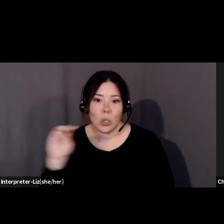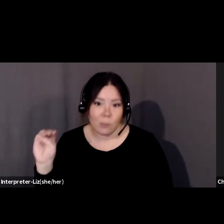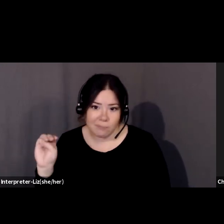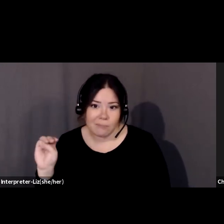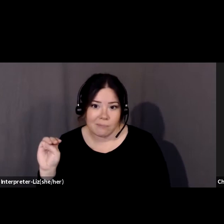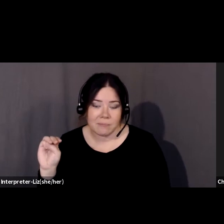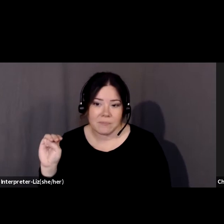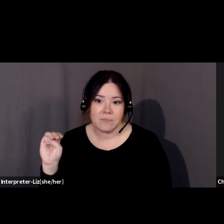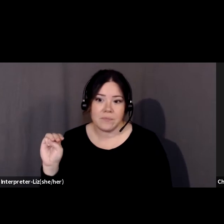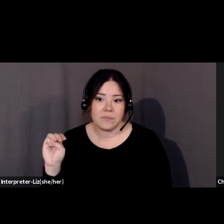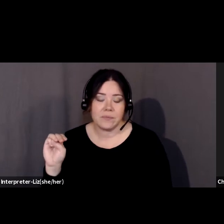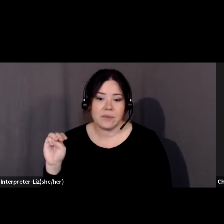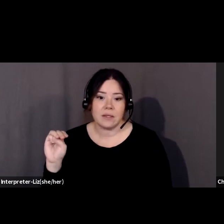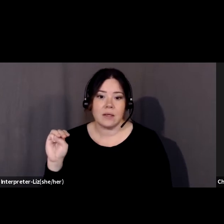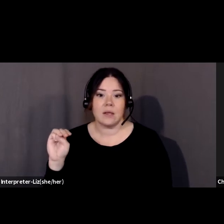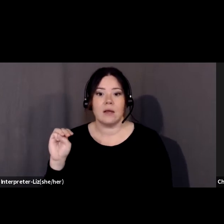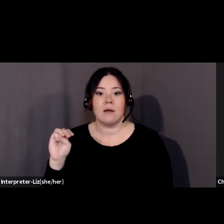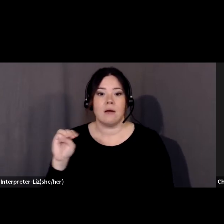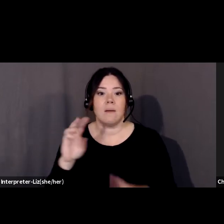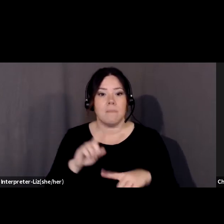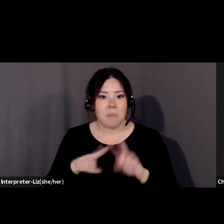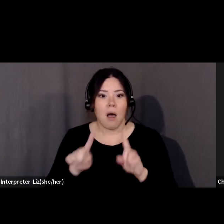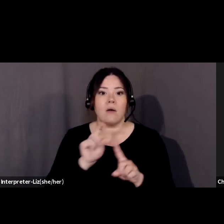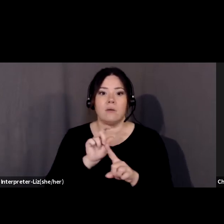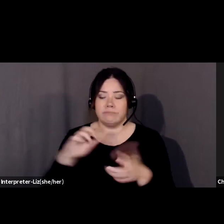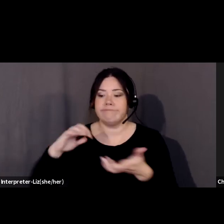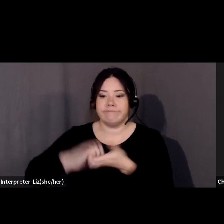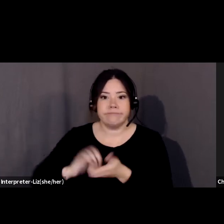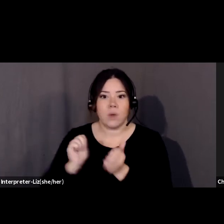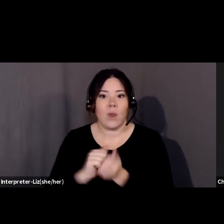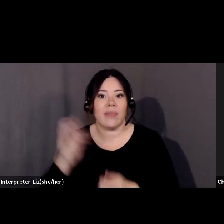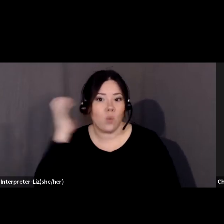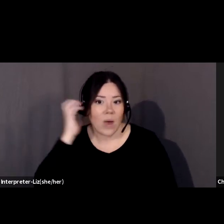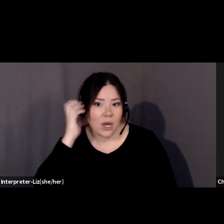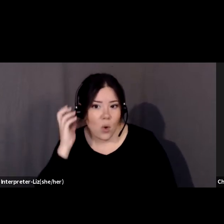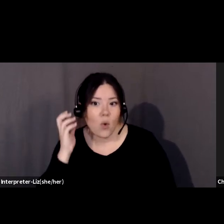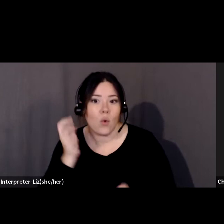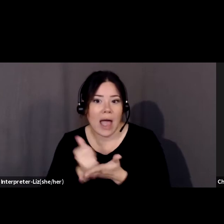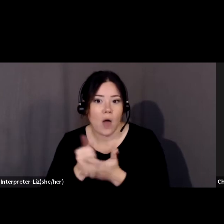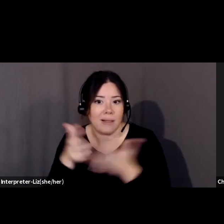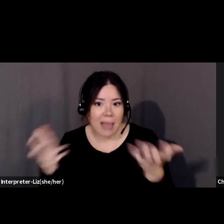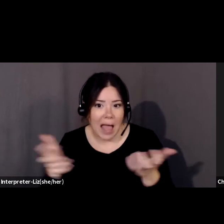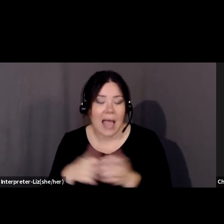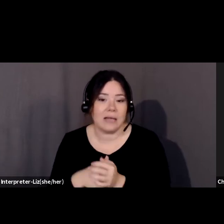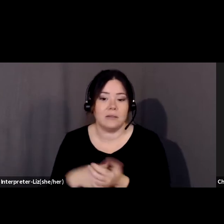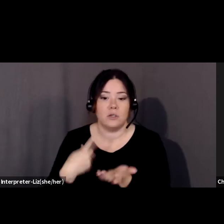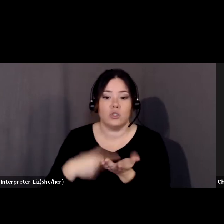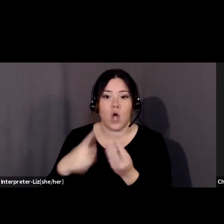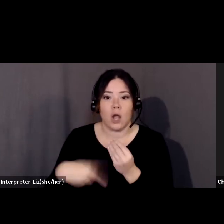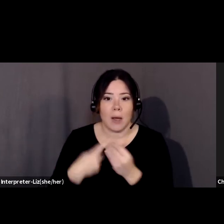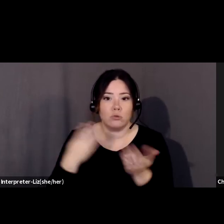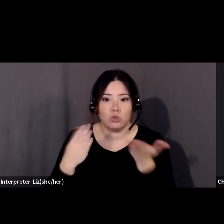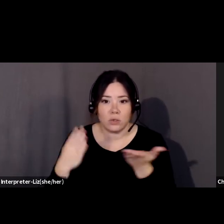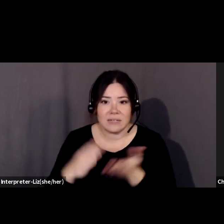think just working with radio has helped a lot. Getting on the radio shows and talking about services, and